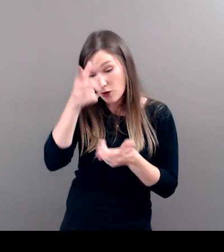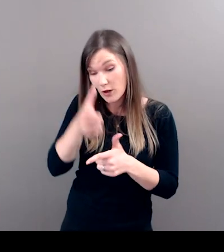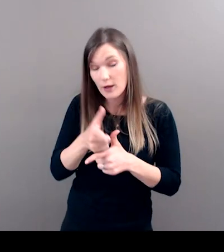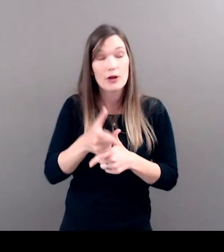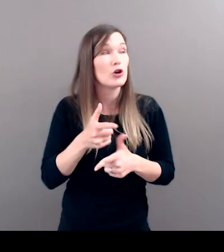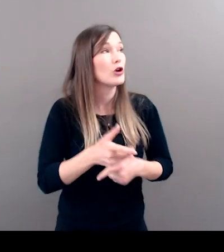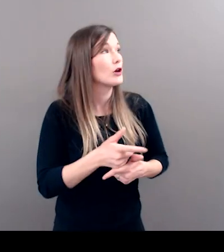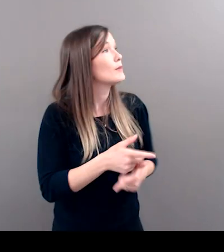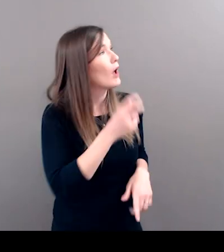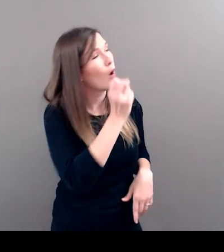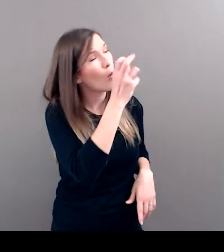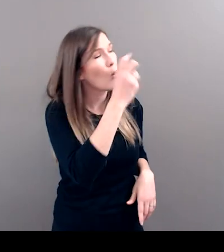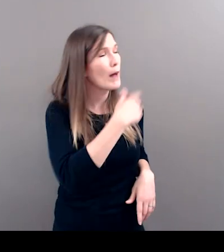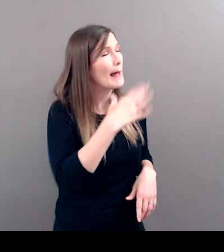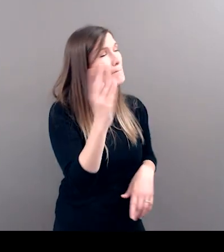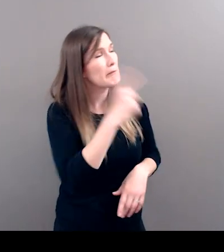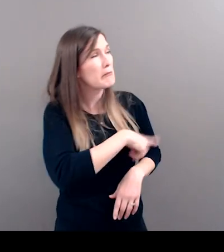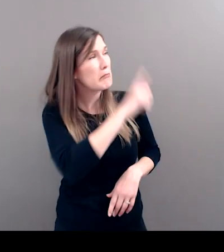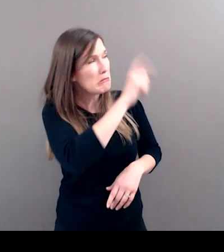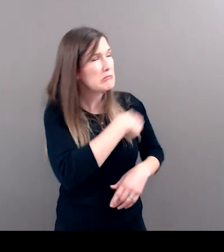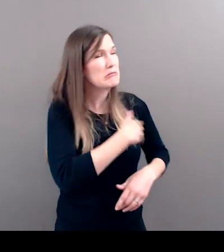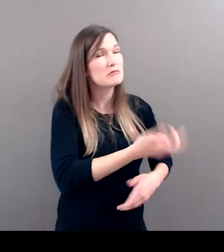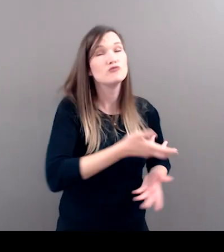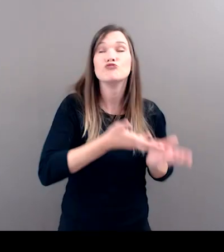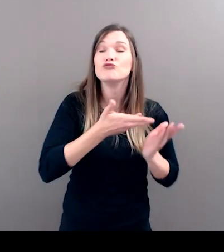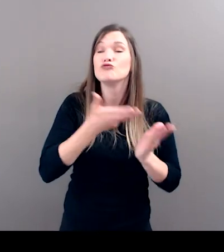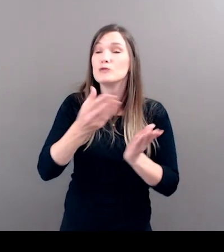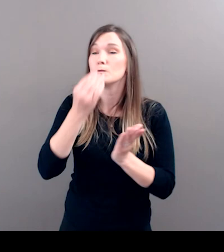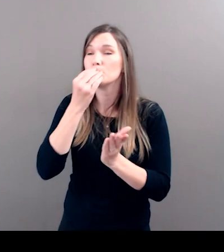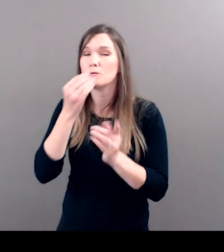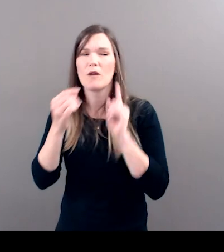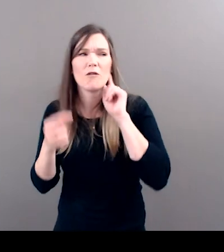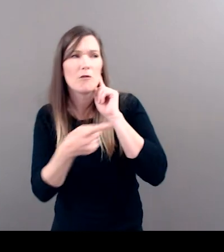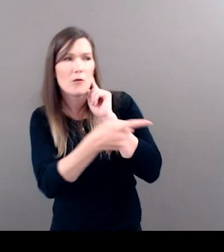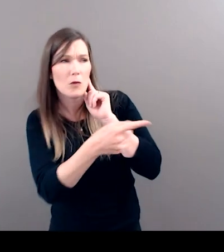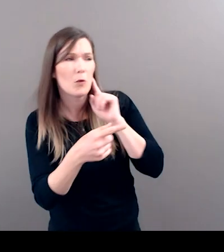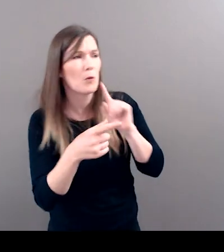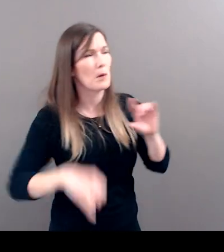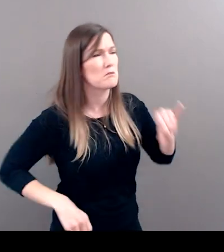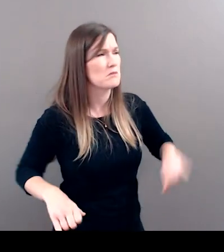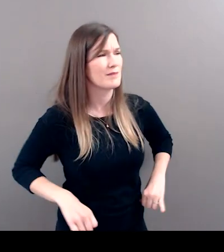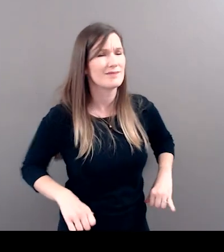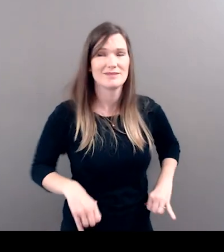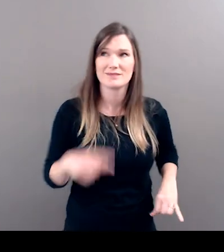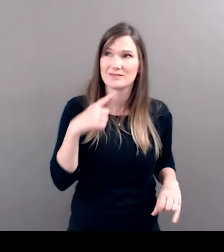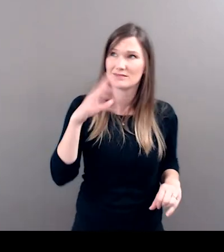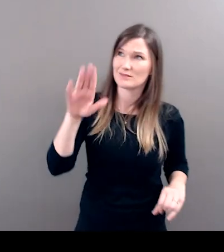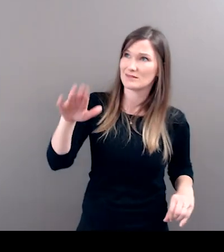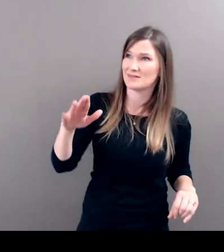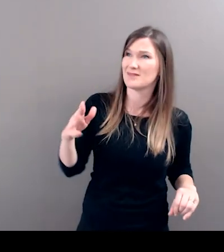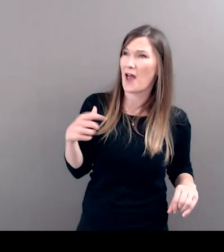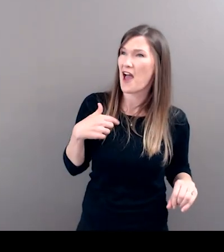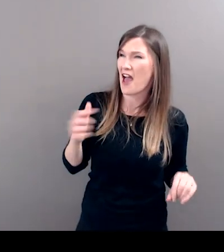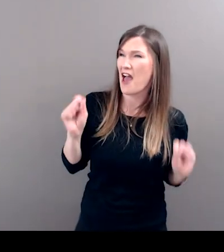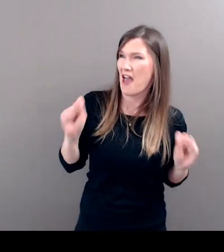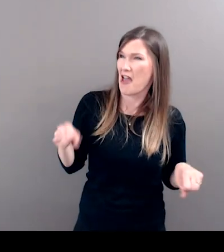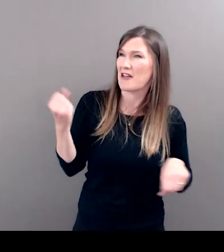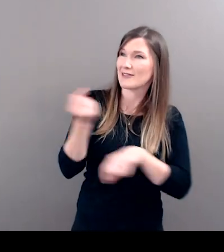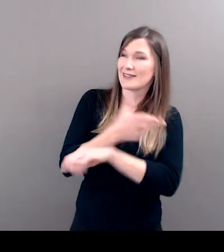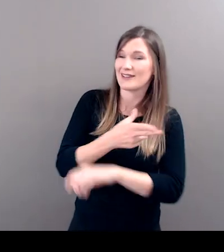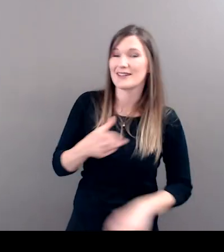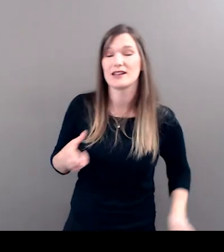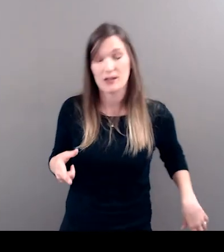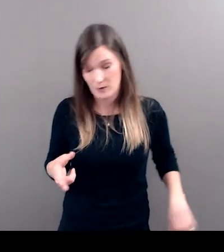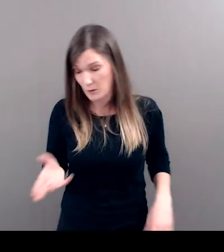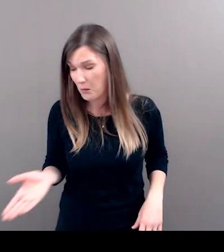then he hears the Goliath talking trash. And he says, the king wants to see you. He gets all the